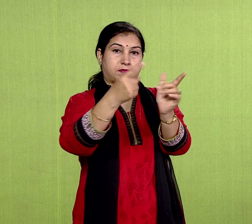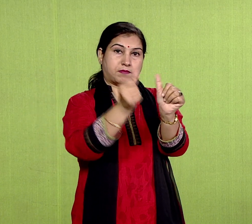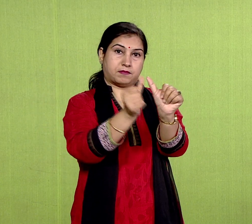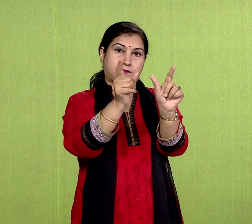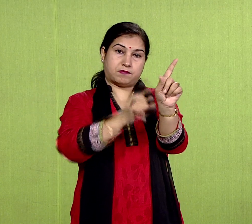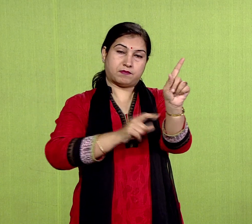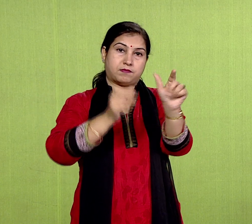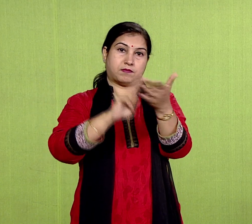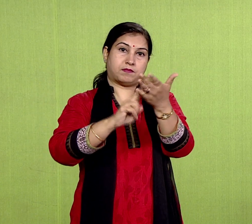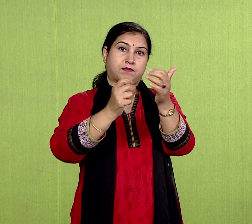and Upanishads